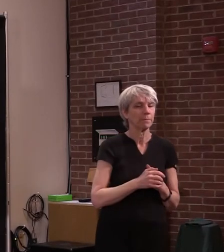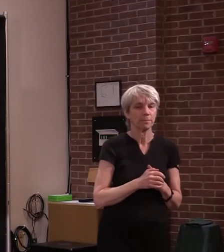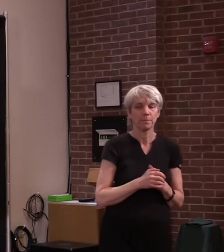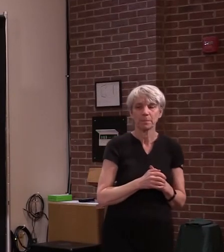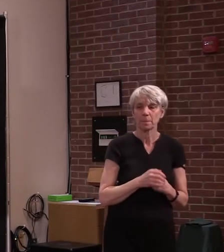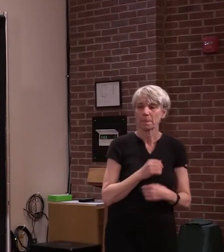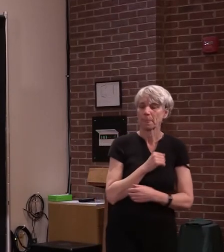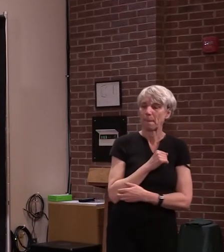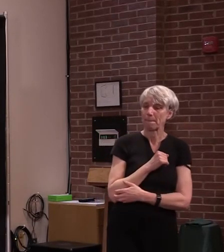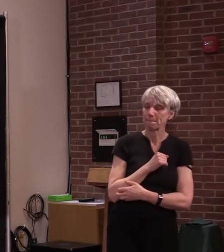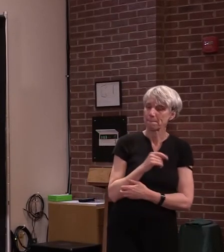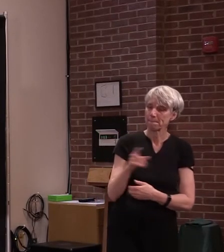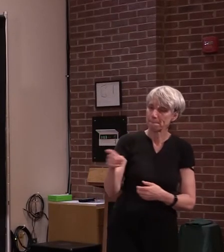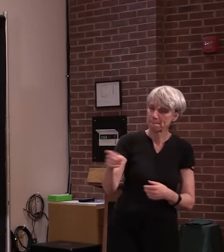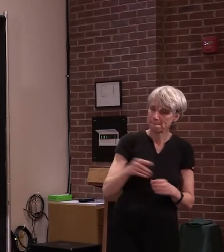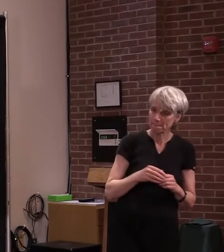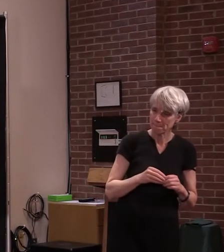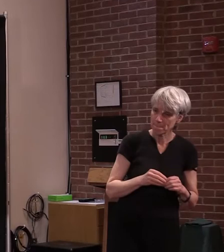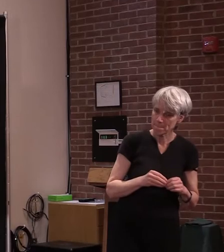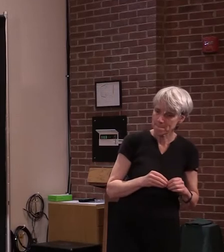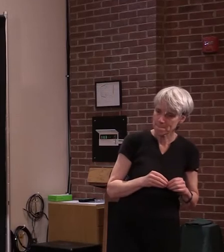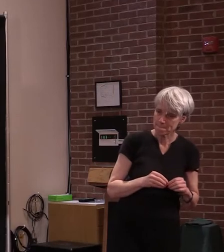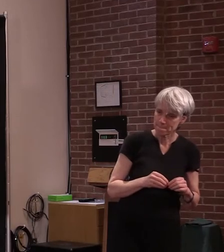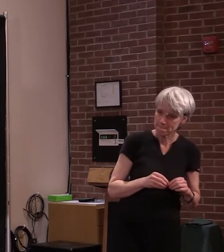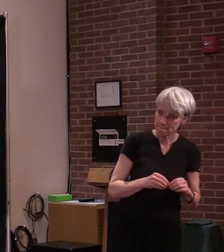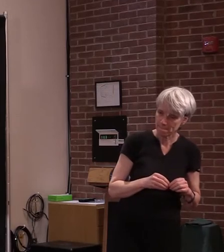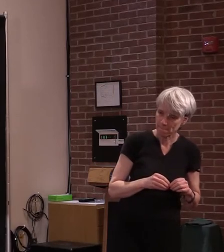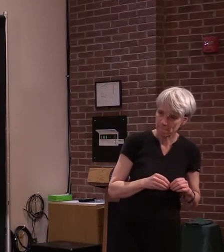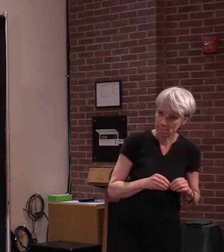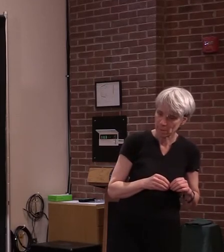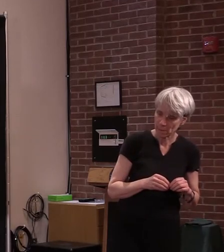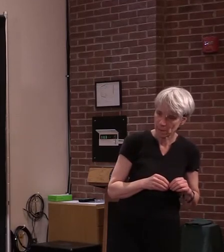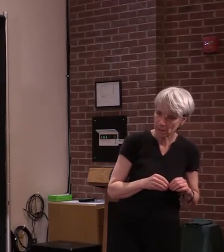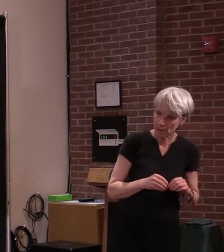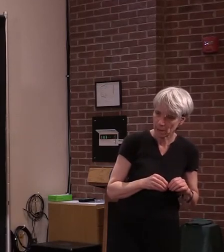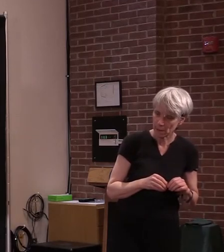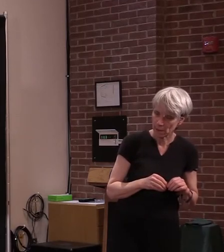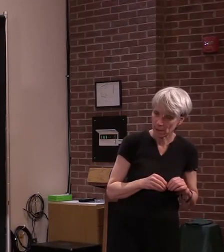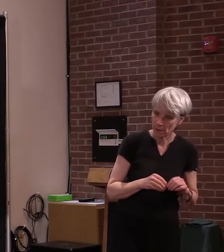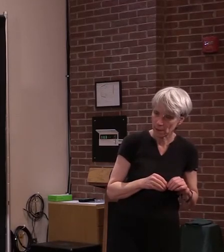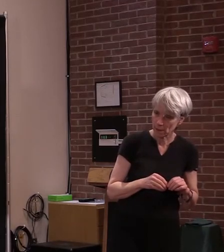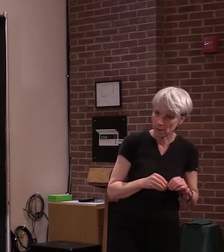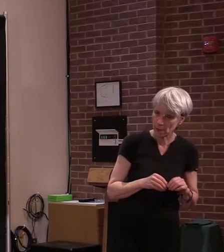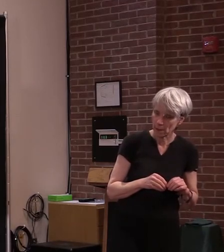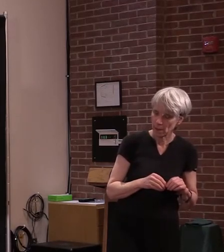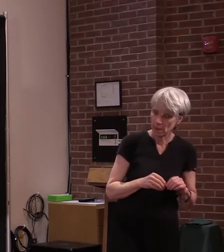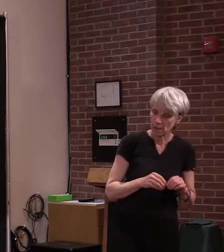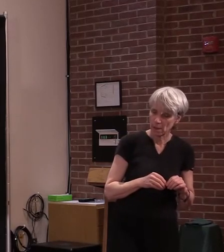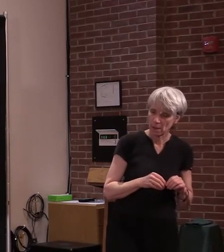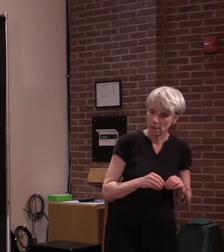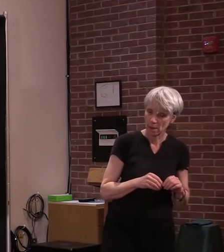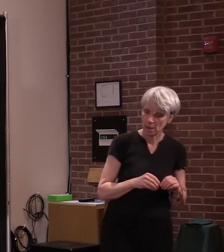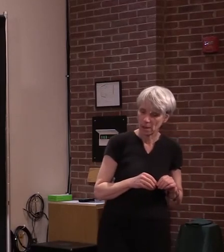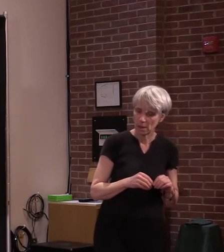But people that can't, that are not, that are victims here are not the people, that old people that didn't get